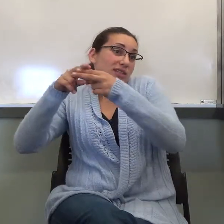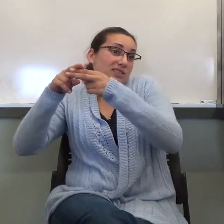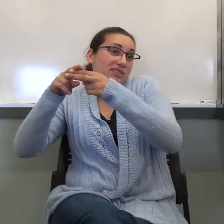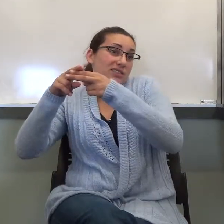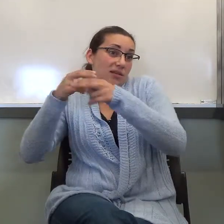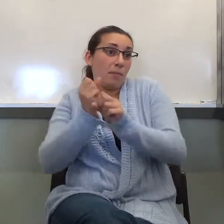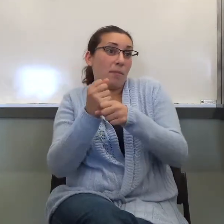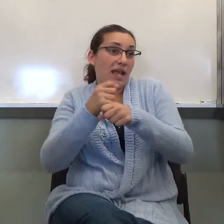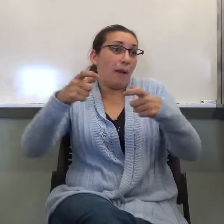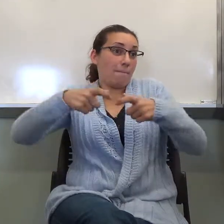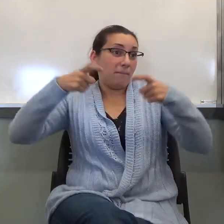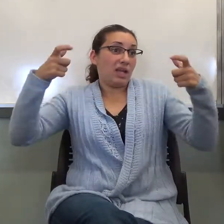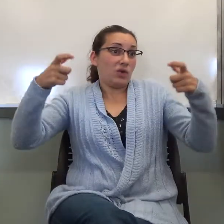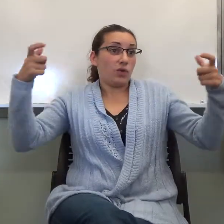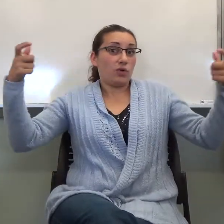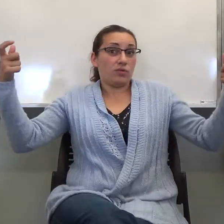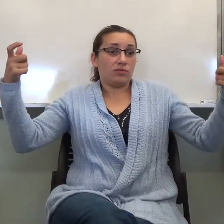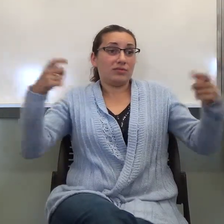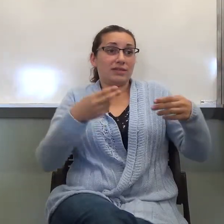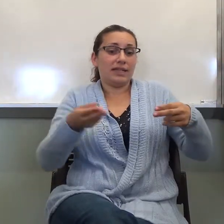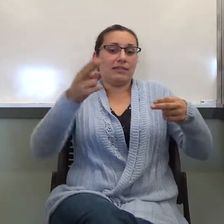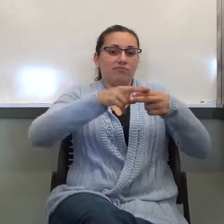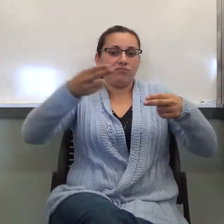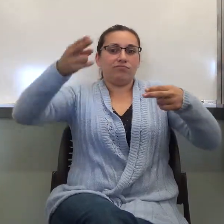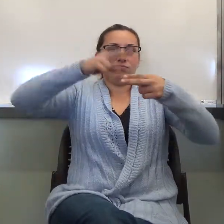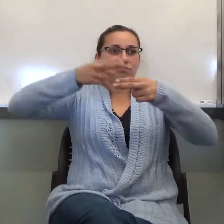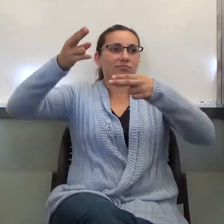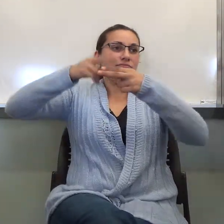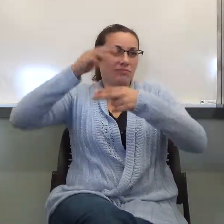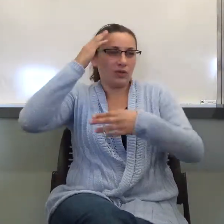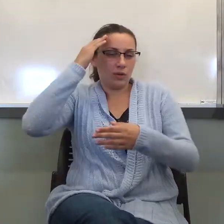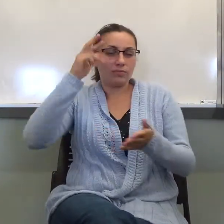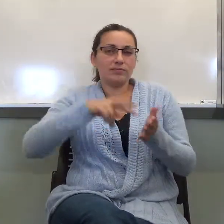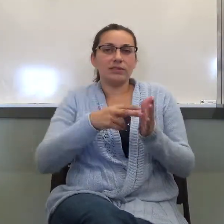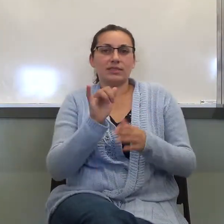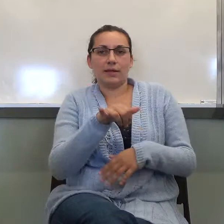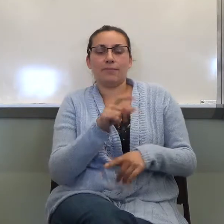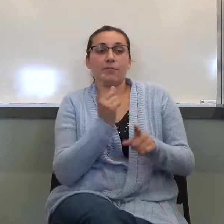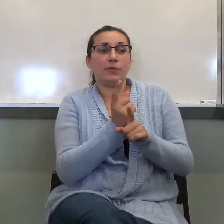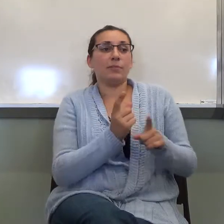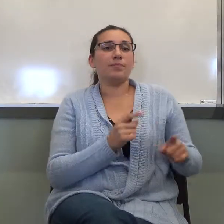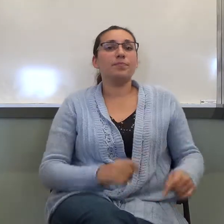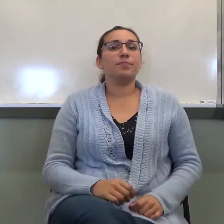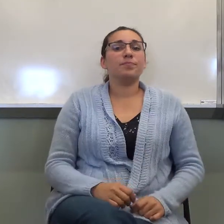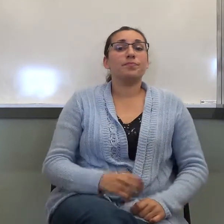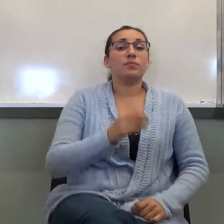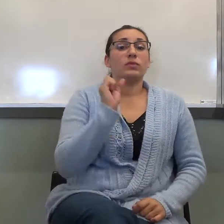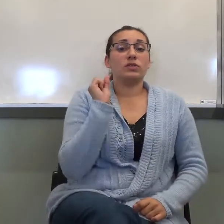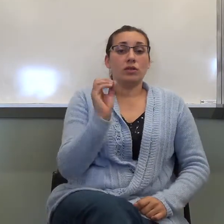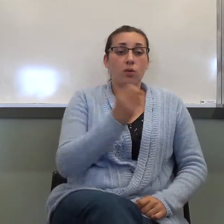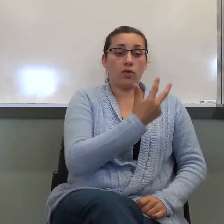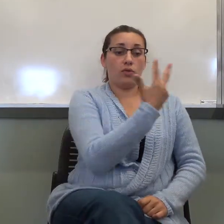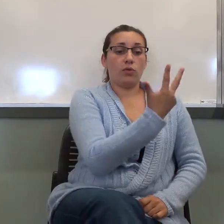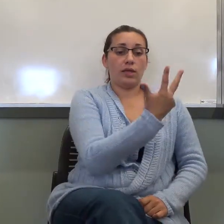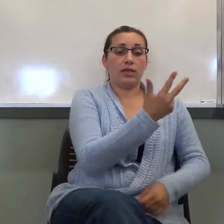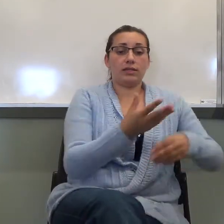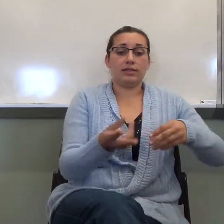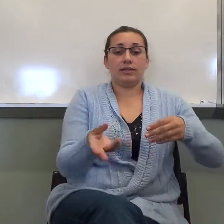bigger, increase the amount of, this kind of stuff. So 3 increased by 2. Well, because